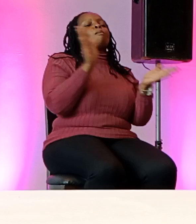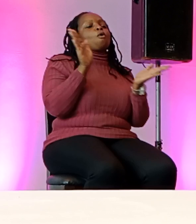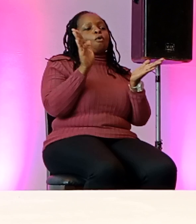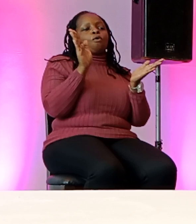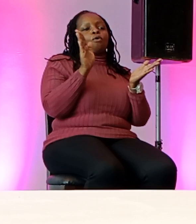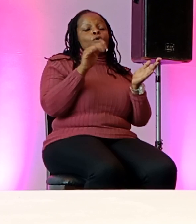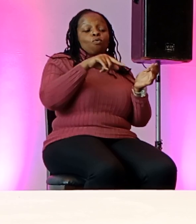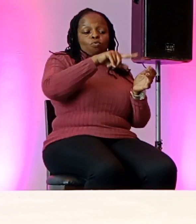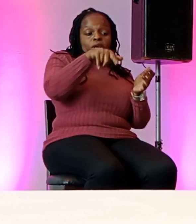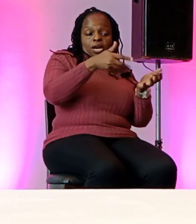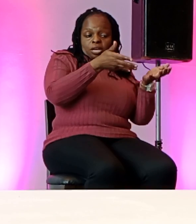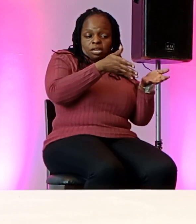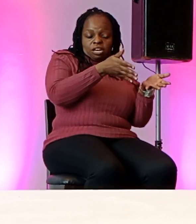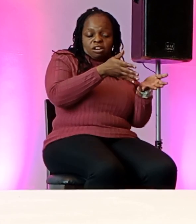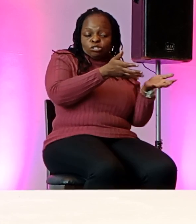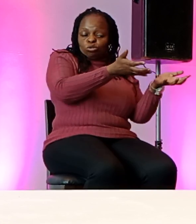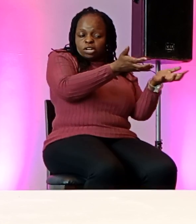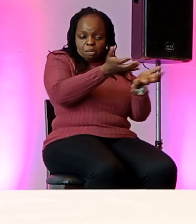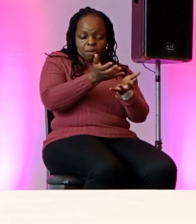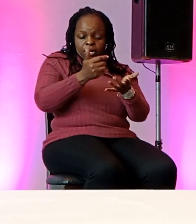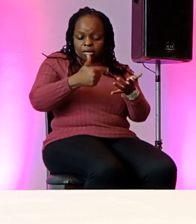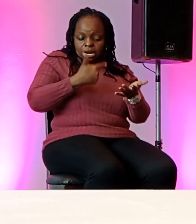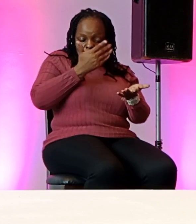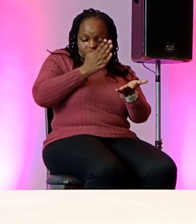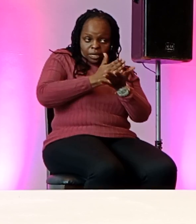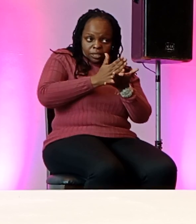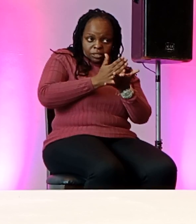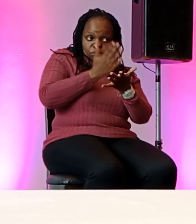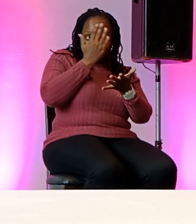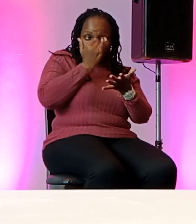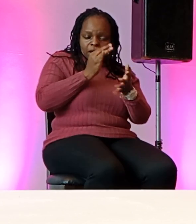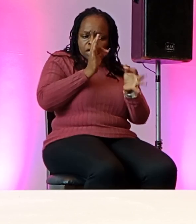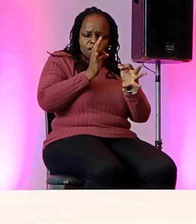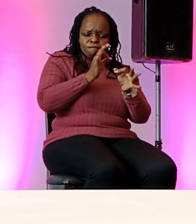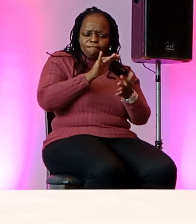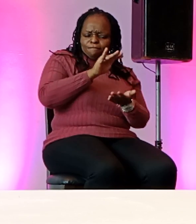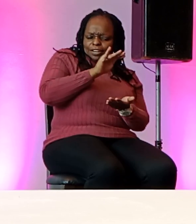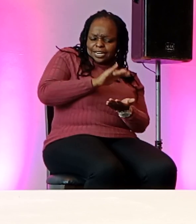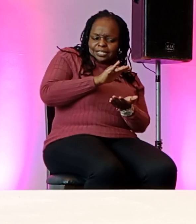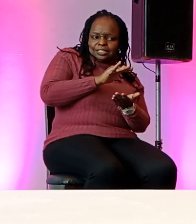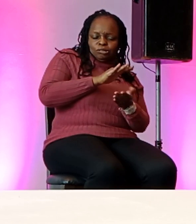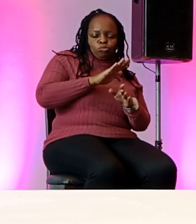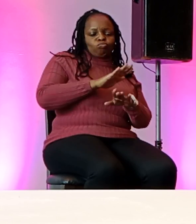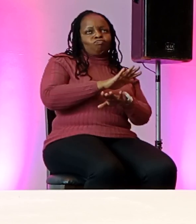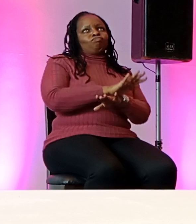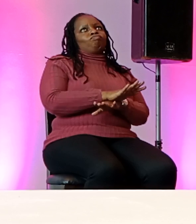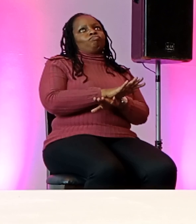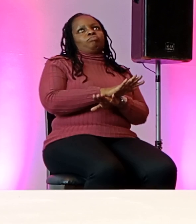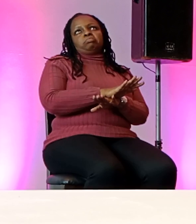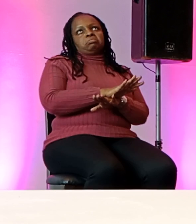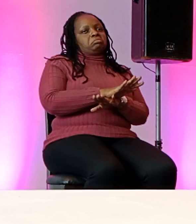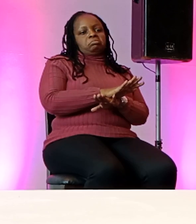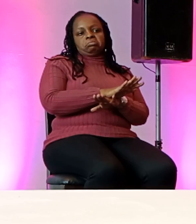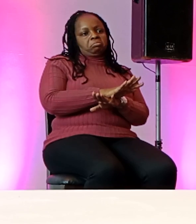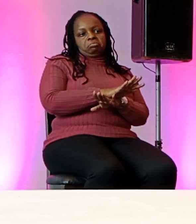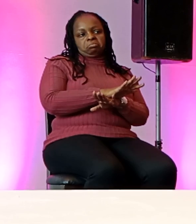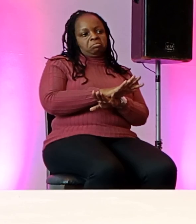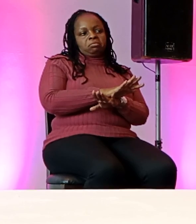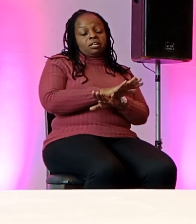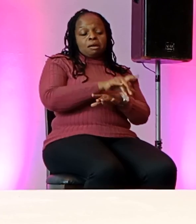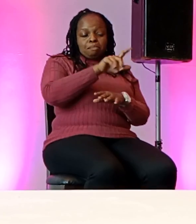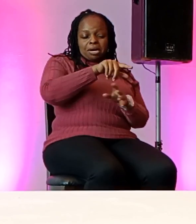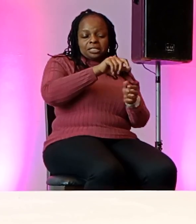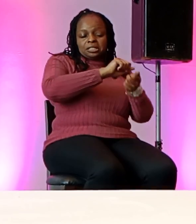We are here to demand, because settling for less has never been our option. It's about